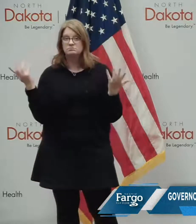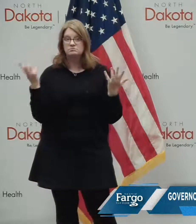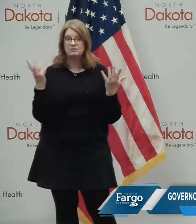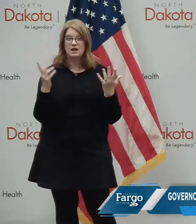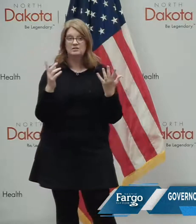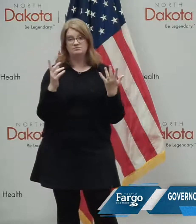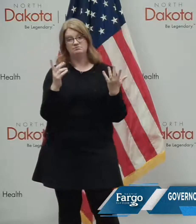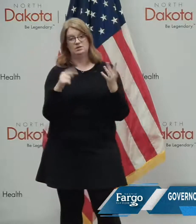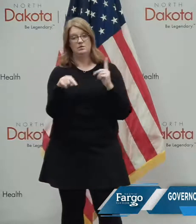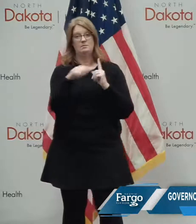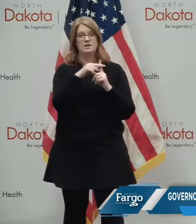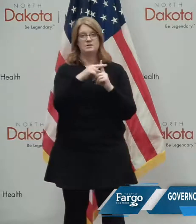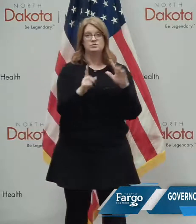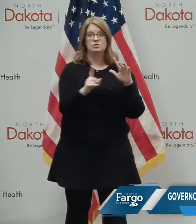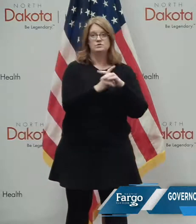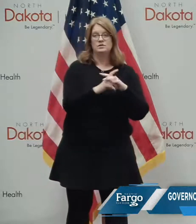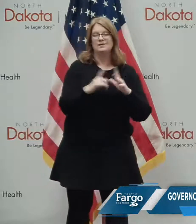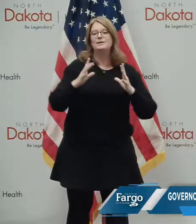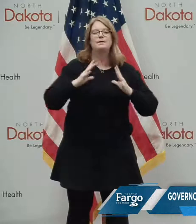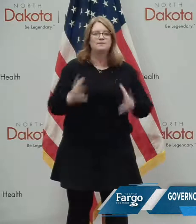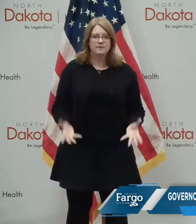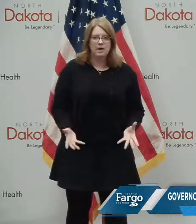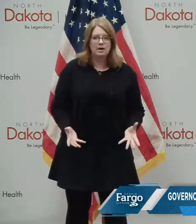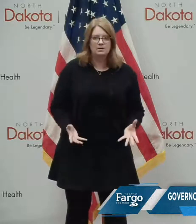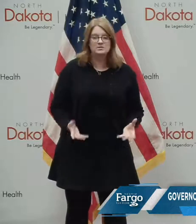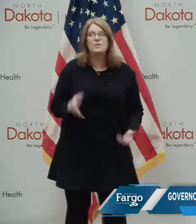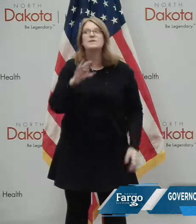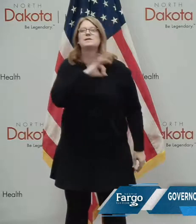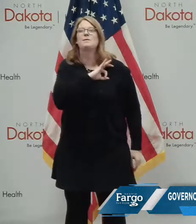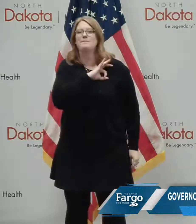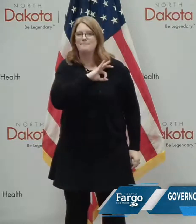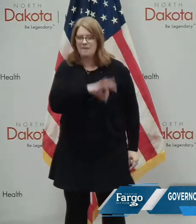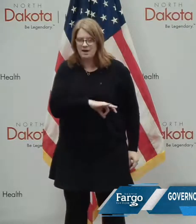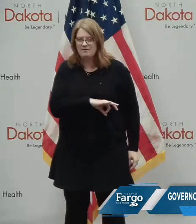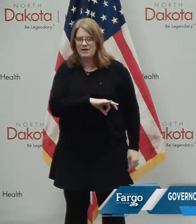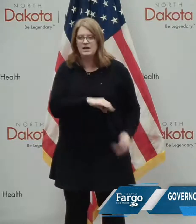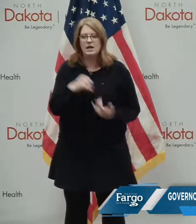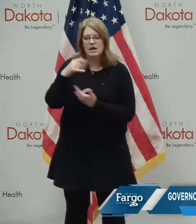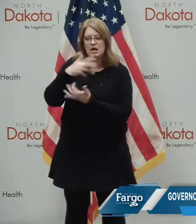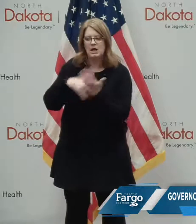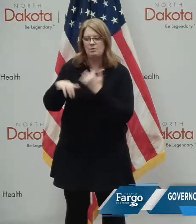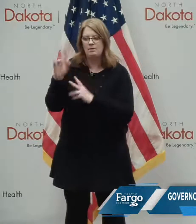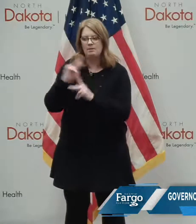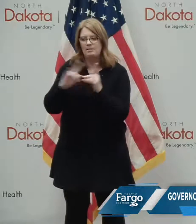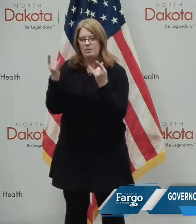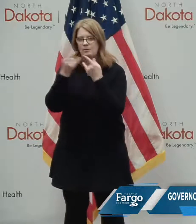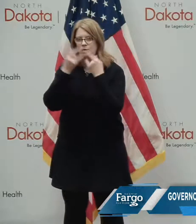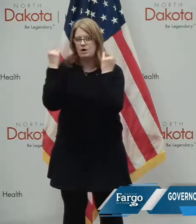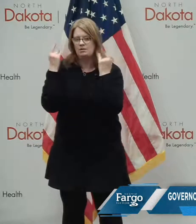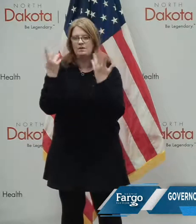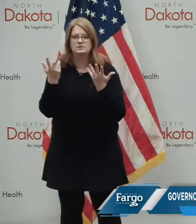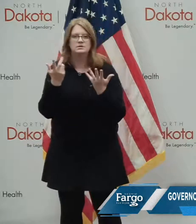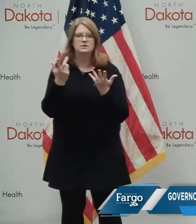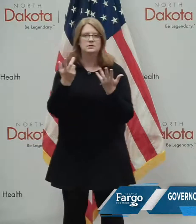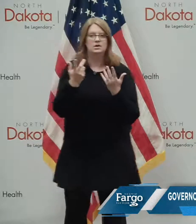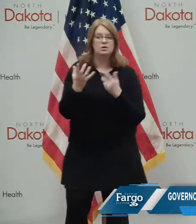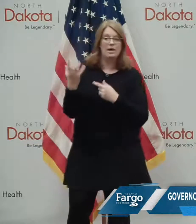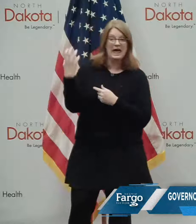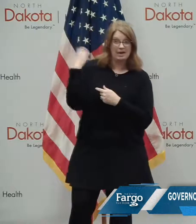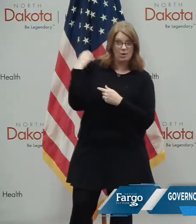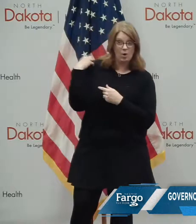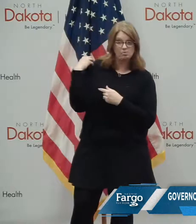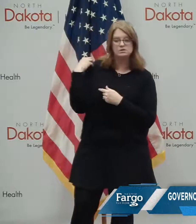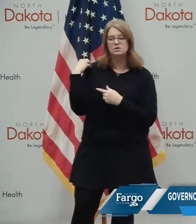up, then you're going to be okay. So you've got an incentive to hang around with other people that wear masks. You've got an incentive as a coach to make sure that everybody